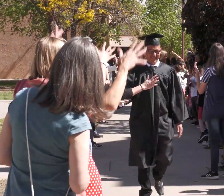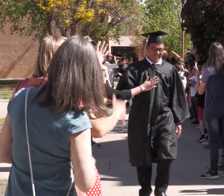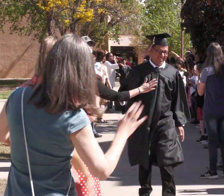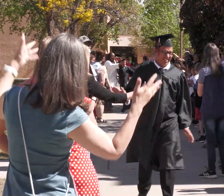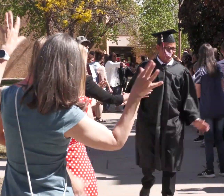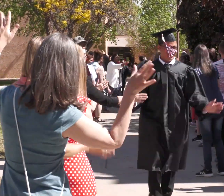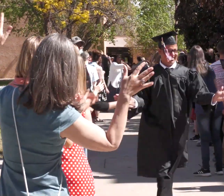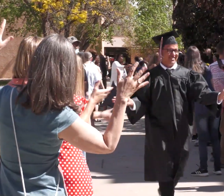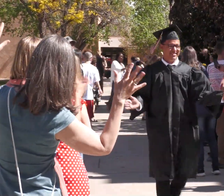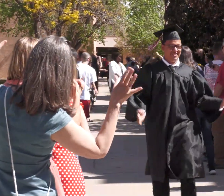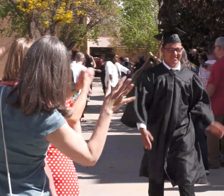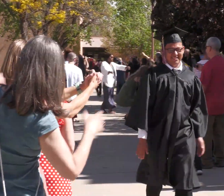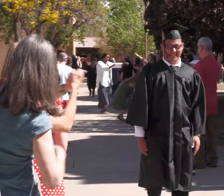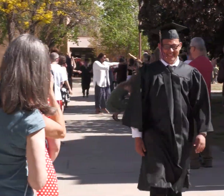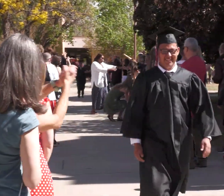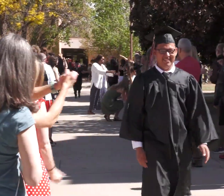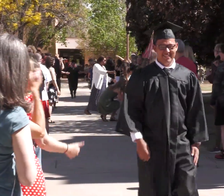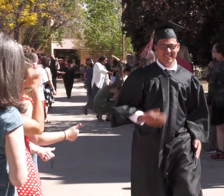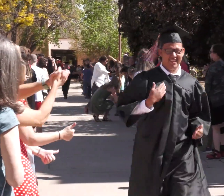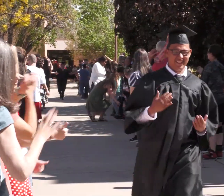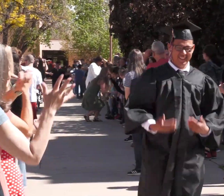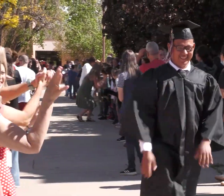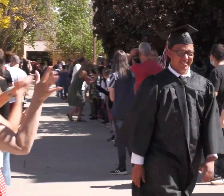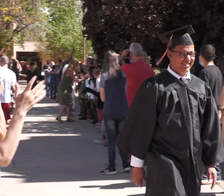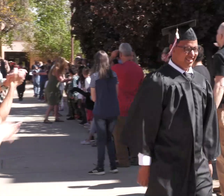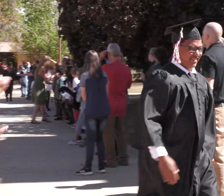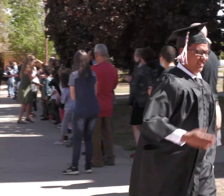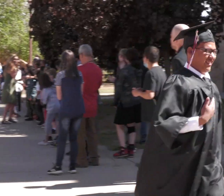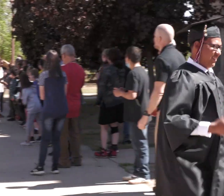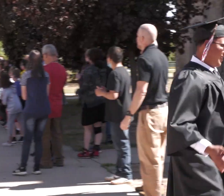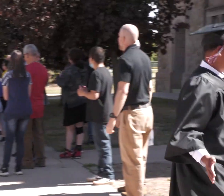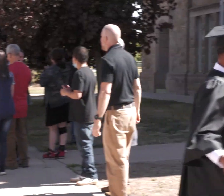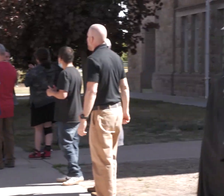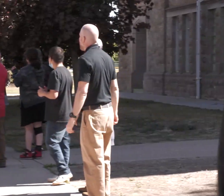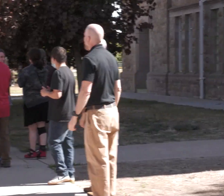Eva Siscoto Navarro. High-fives staff.